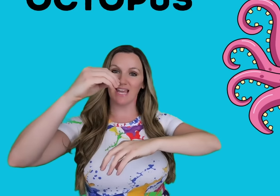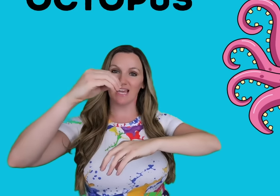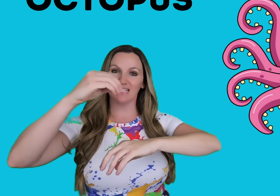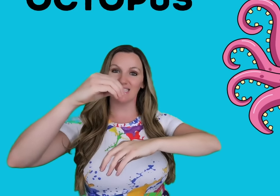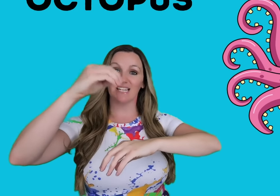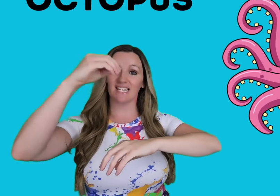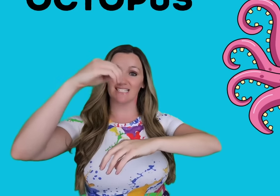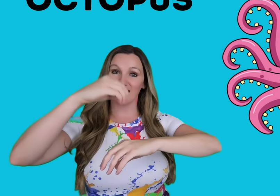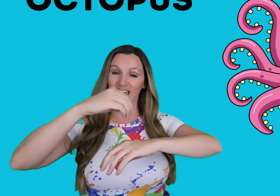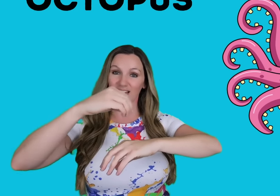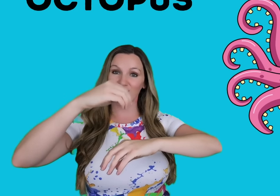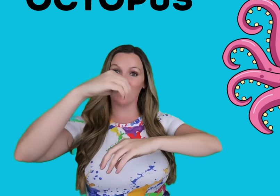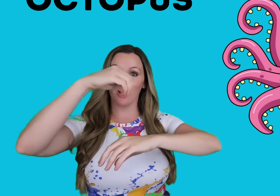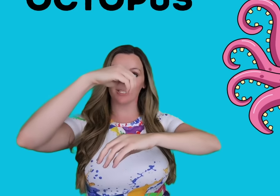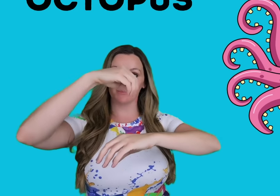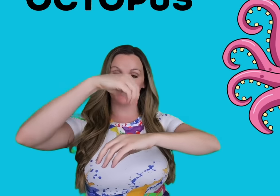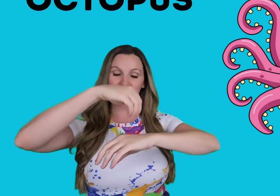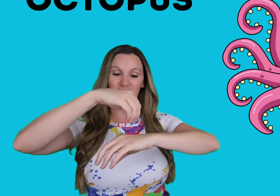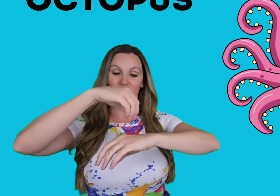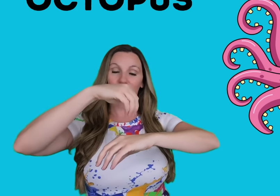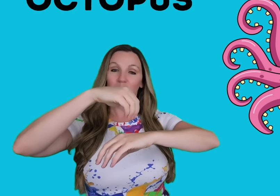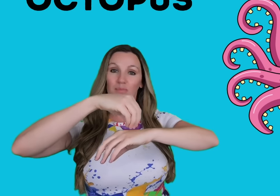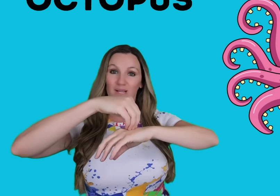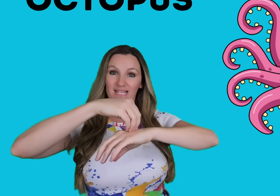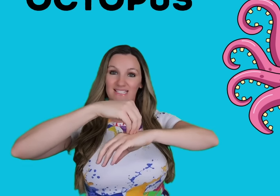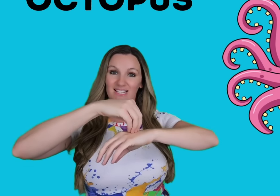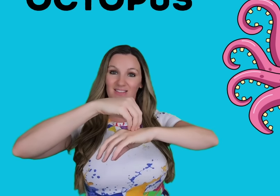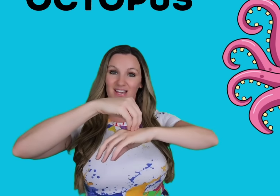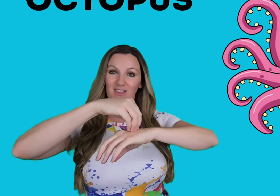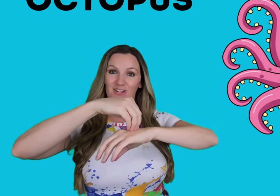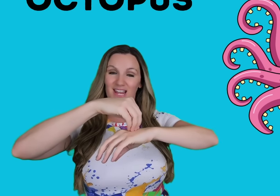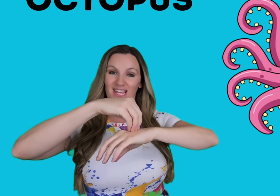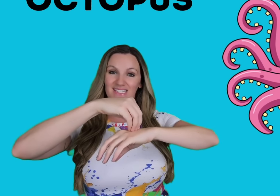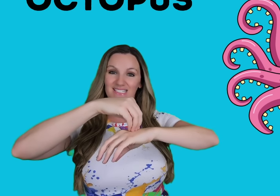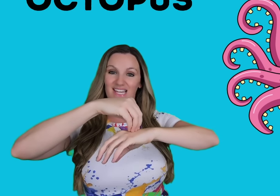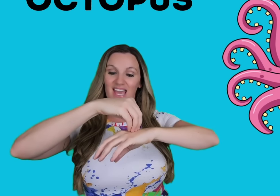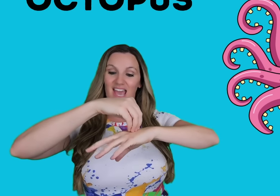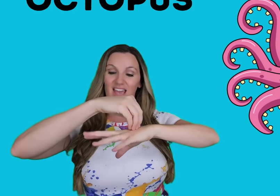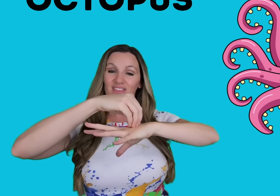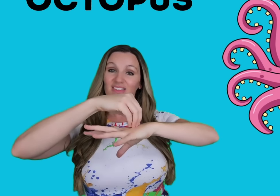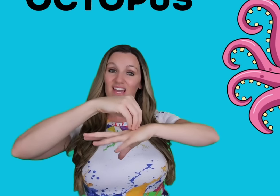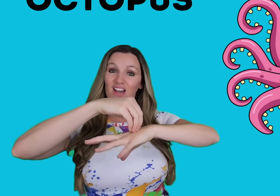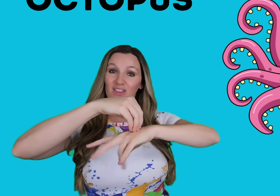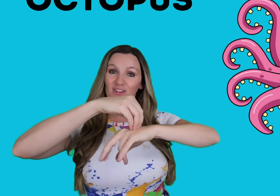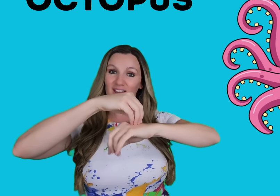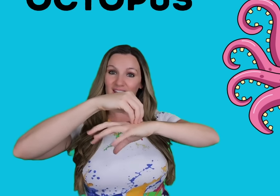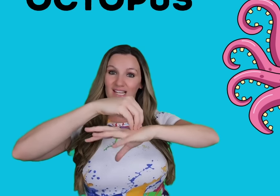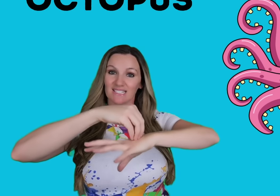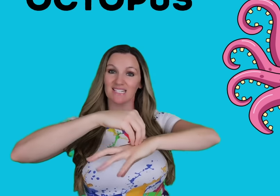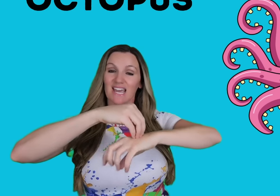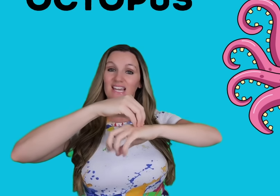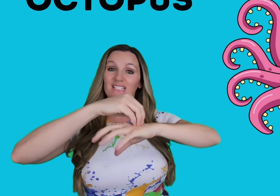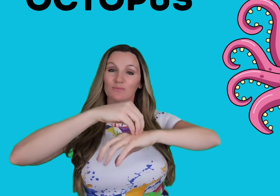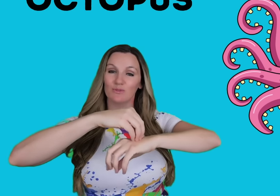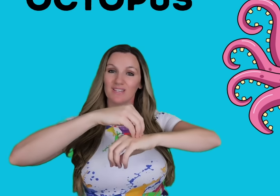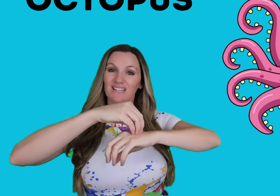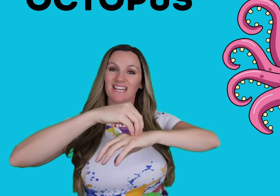hand, like it's the head of the octopus, place it on the other hand, and then the other hand is moving like it's